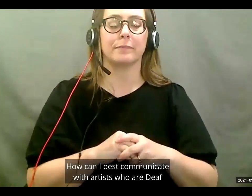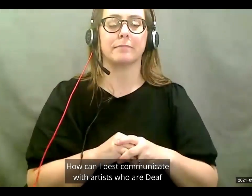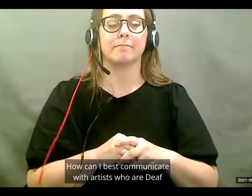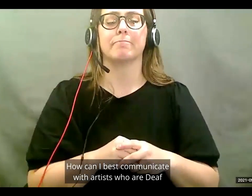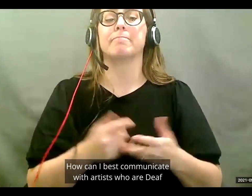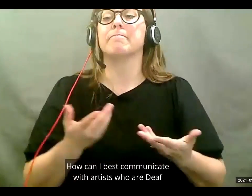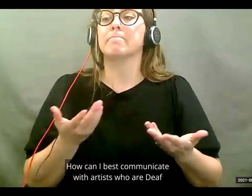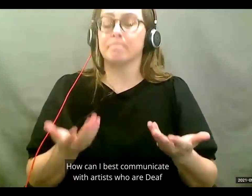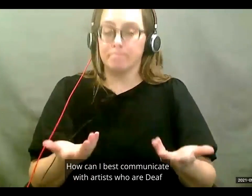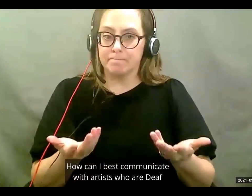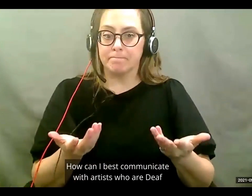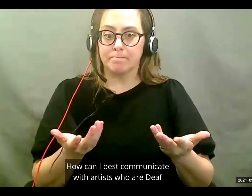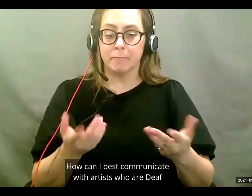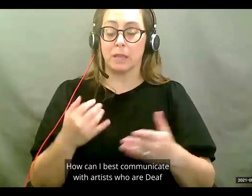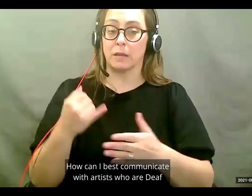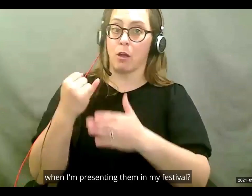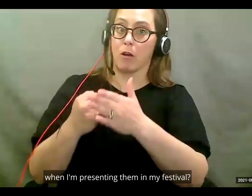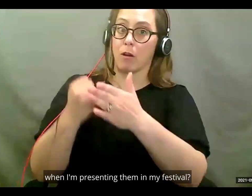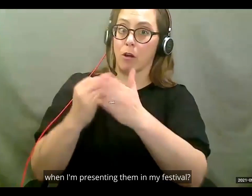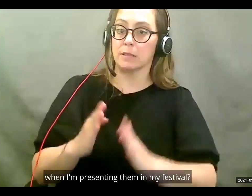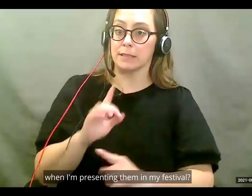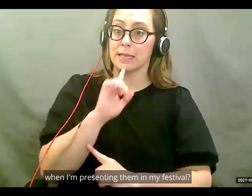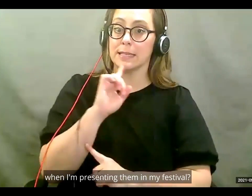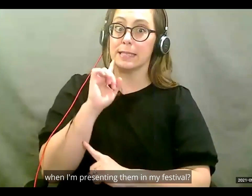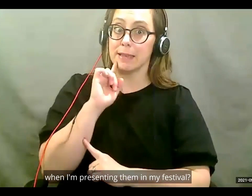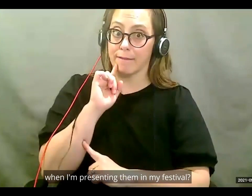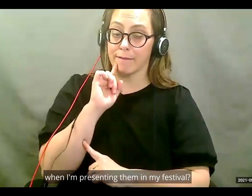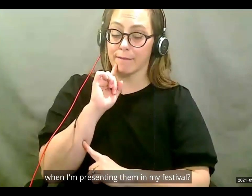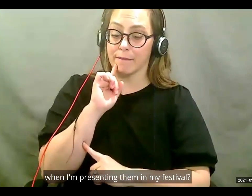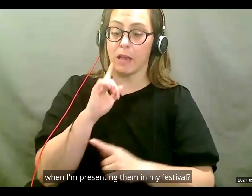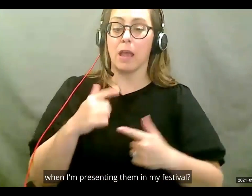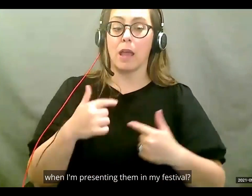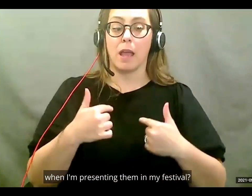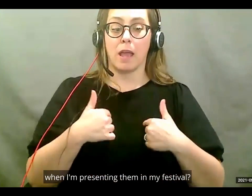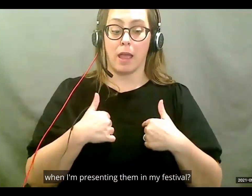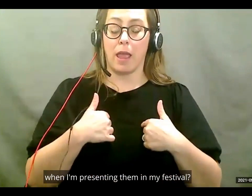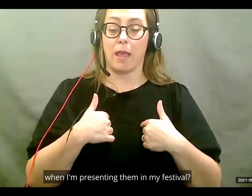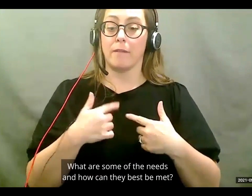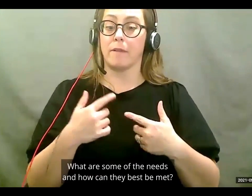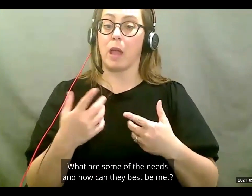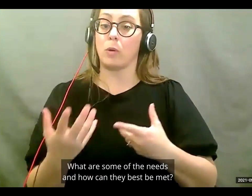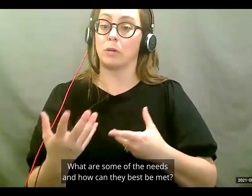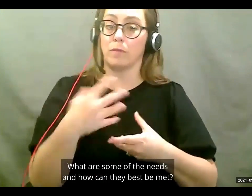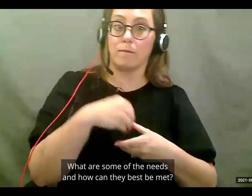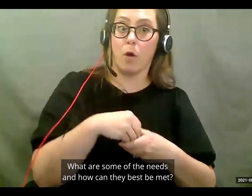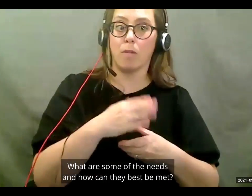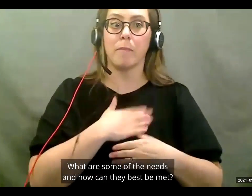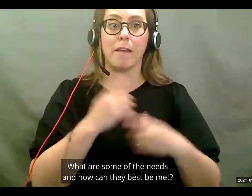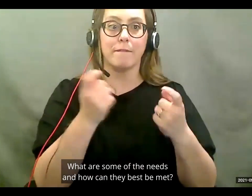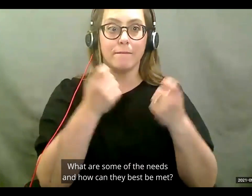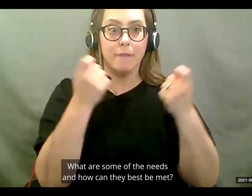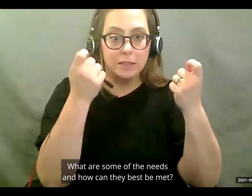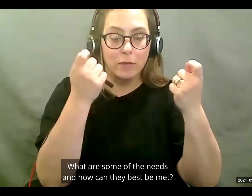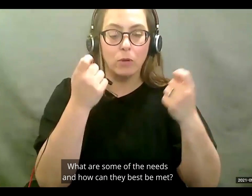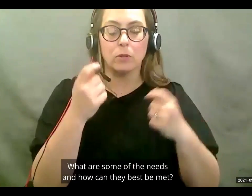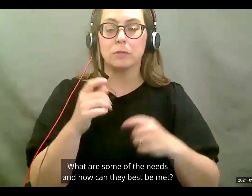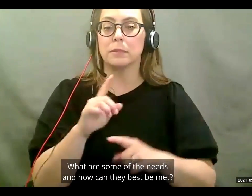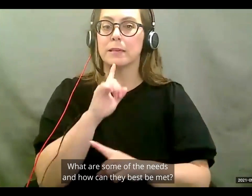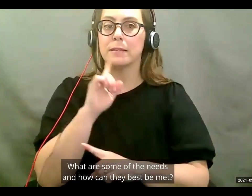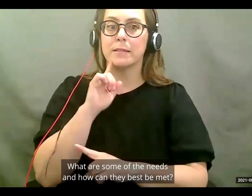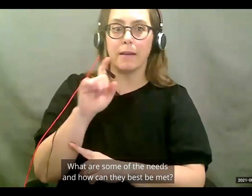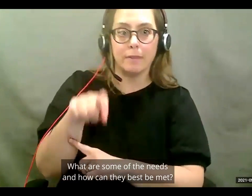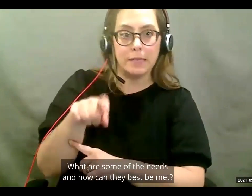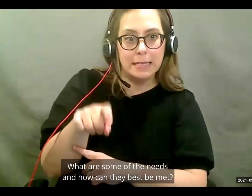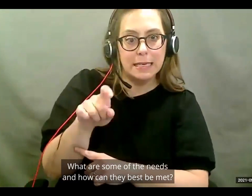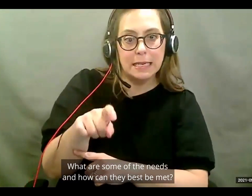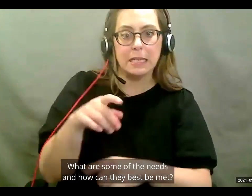best communicate with artists who are deaf when I'm presenting them in my festival? What are some of their needs and how can they